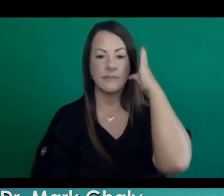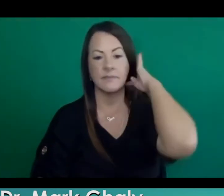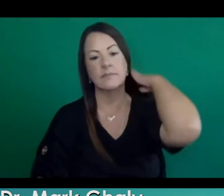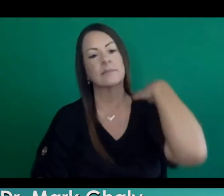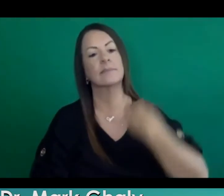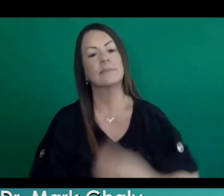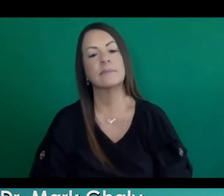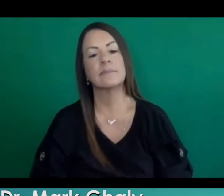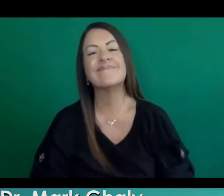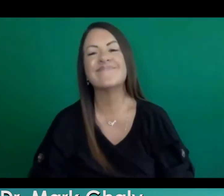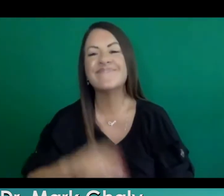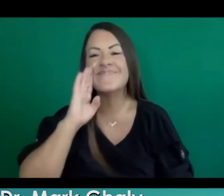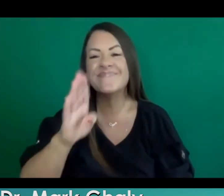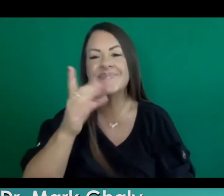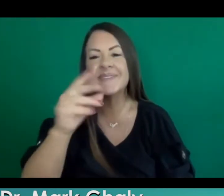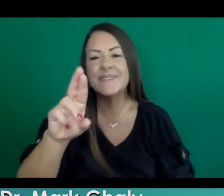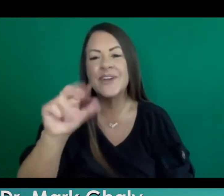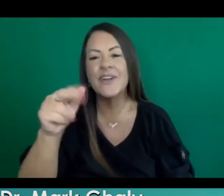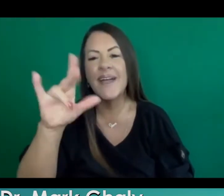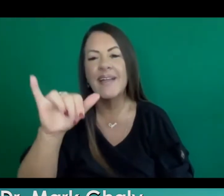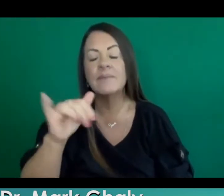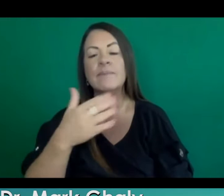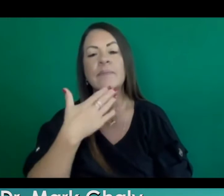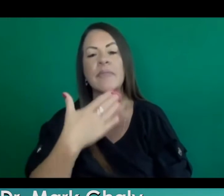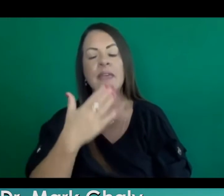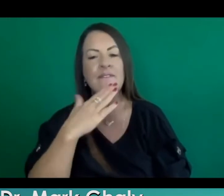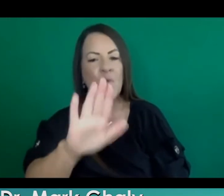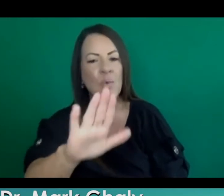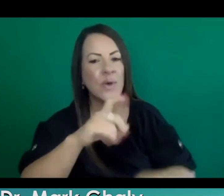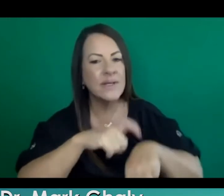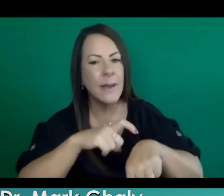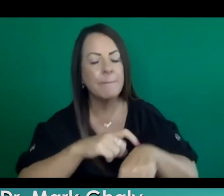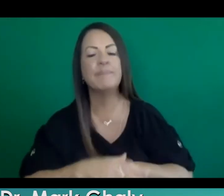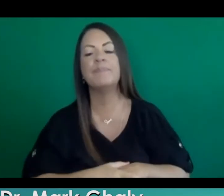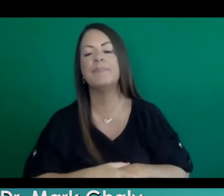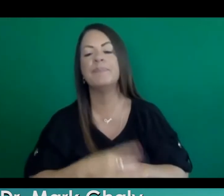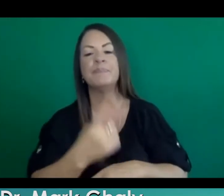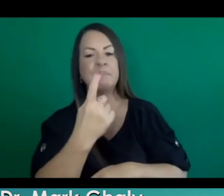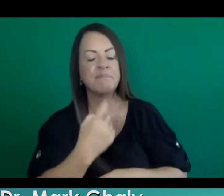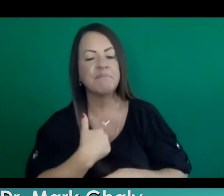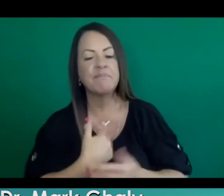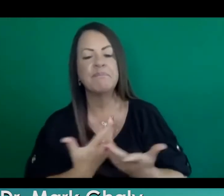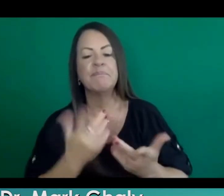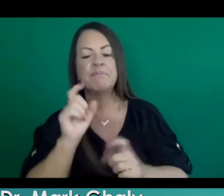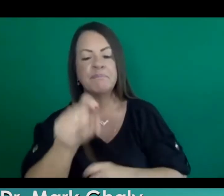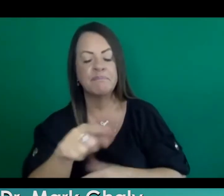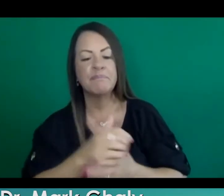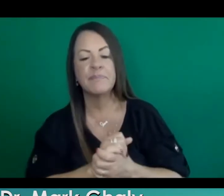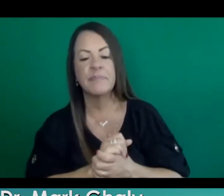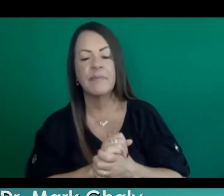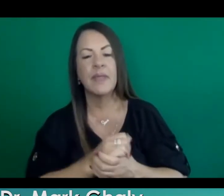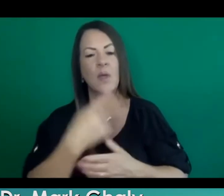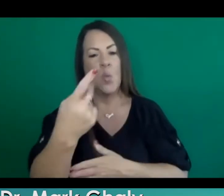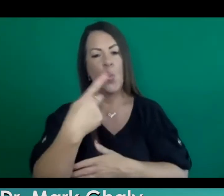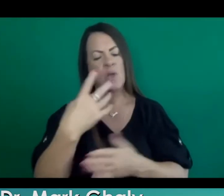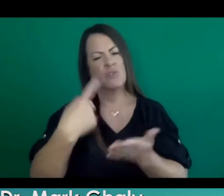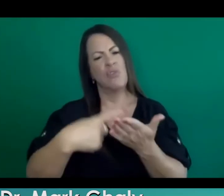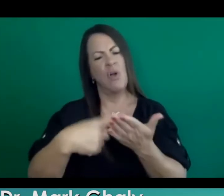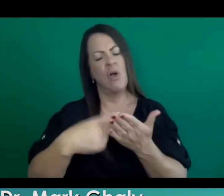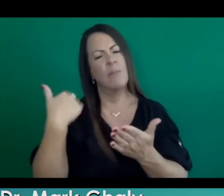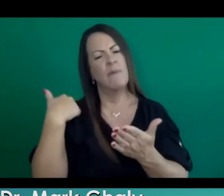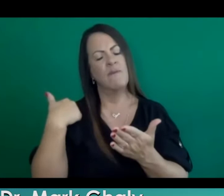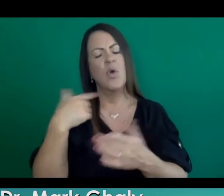Hey, Dr. Ghaly, thank you for taking my question. Dr. Ghaly, when you and I spoke last, we talked about your commitment